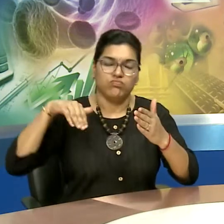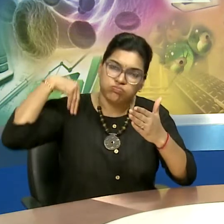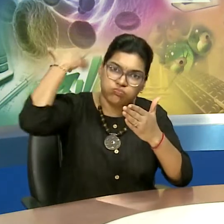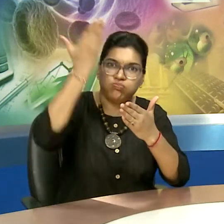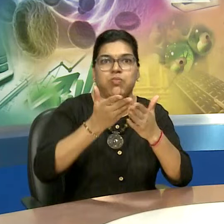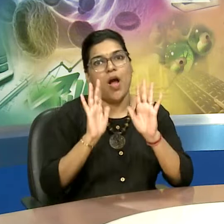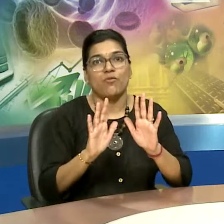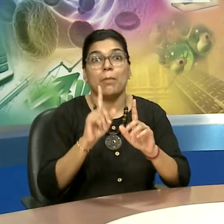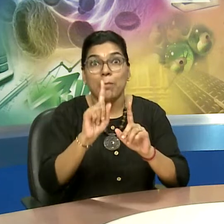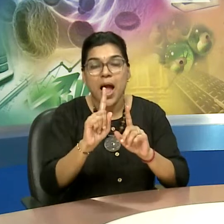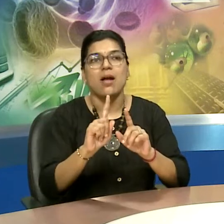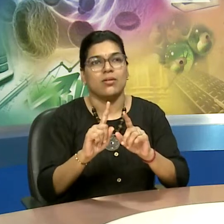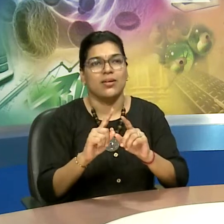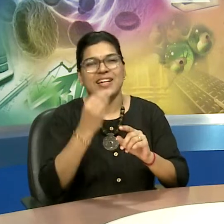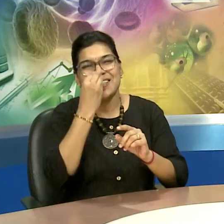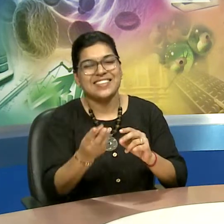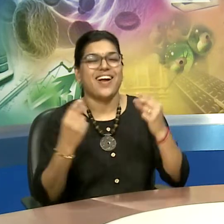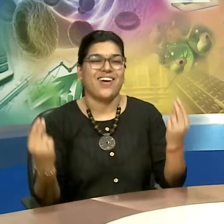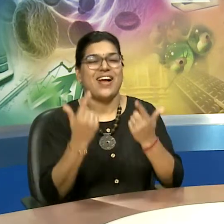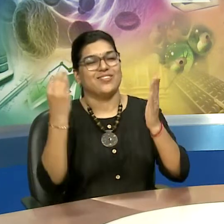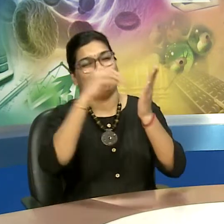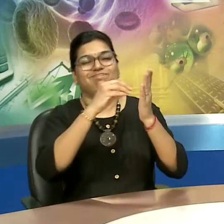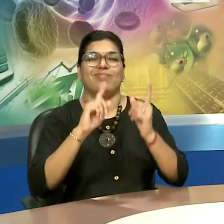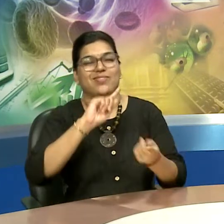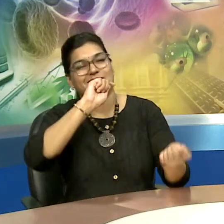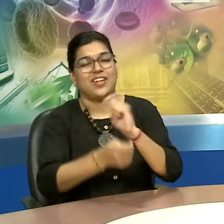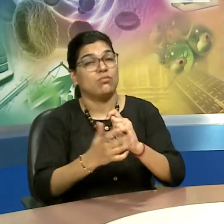important amendments can be amended